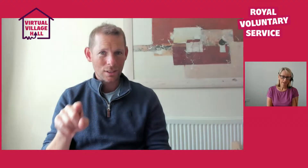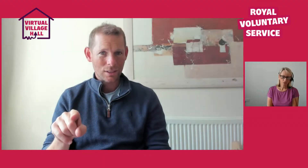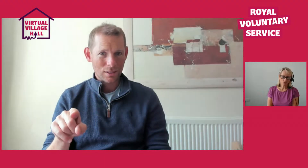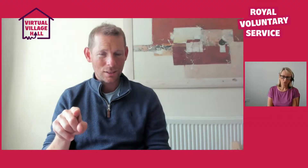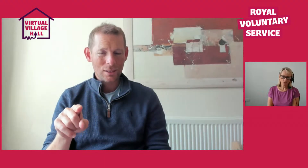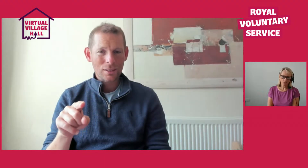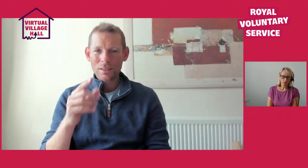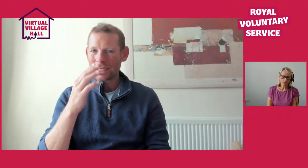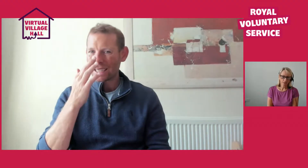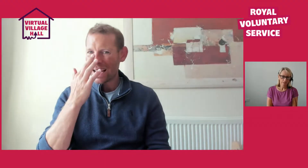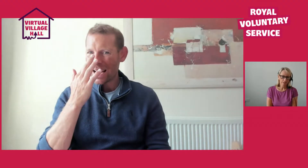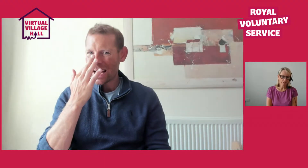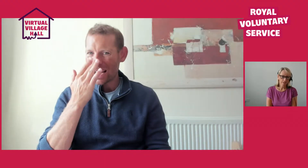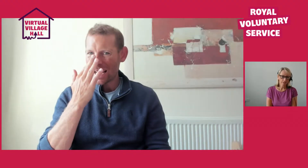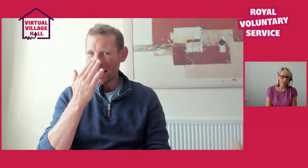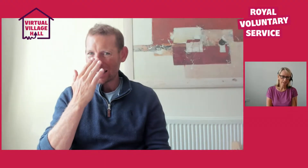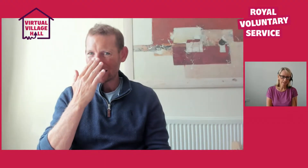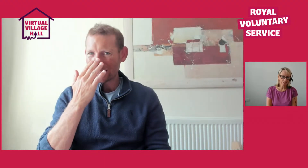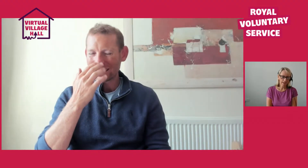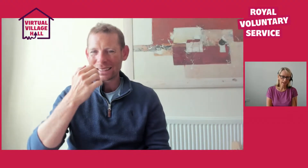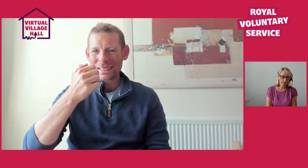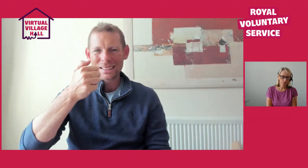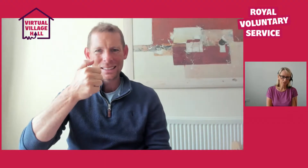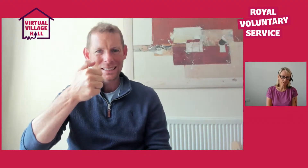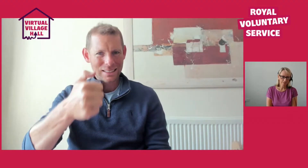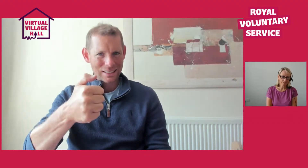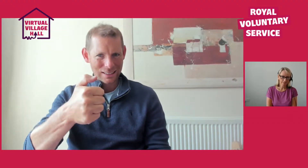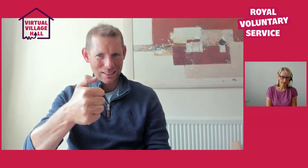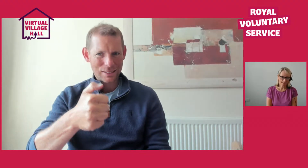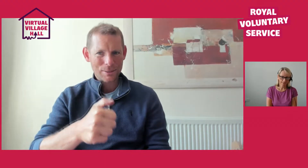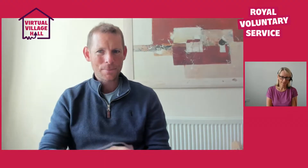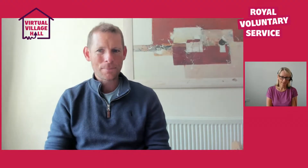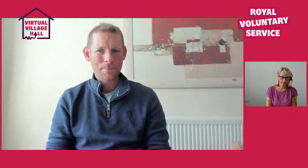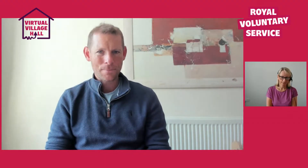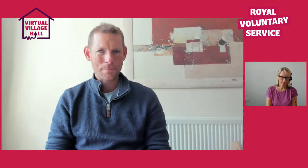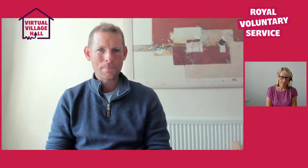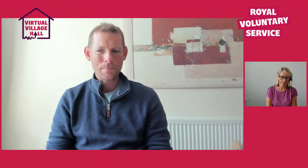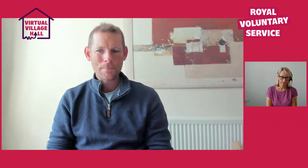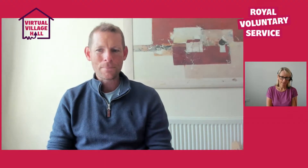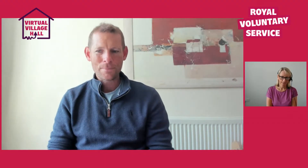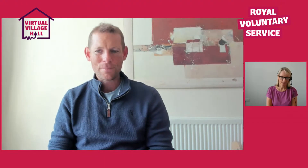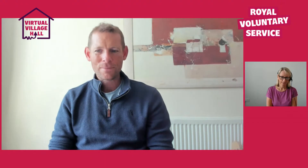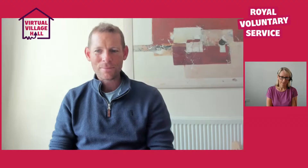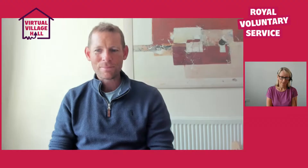And my daughter is age 6.